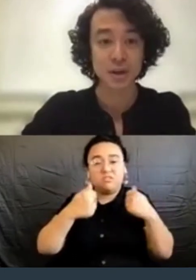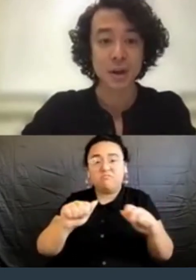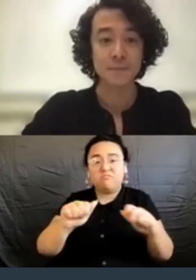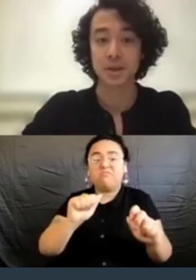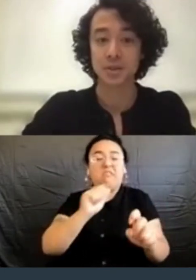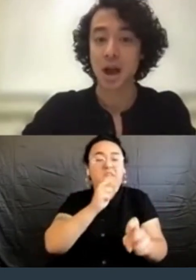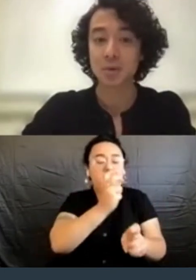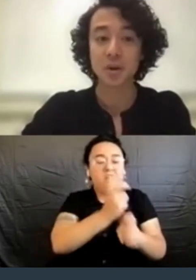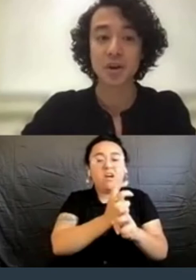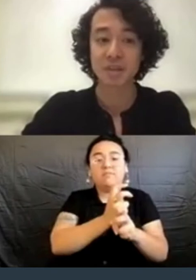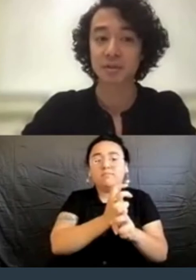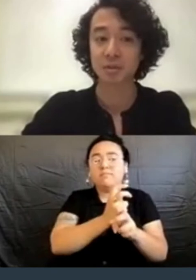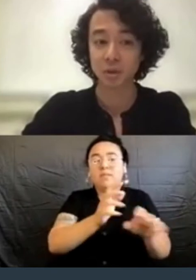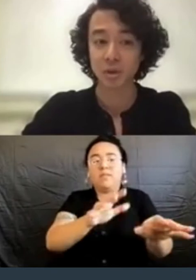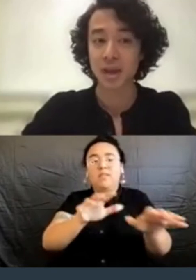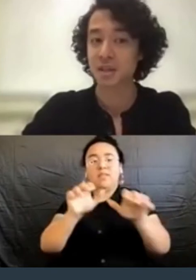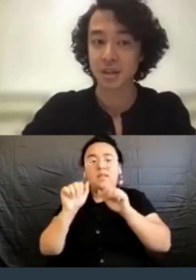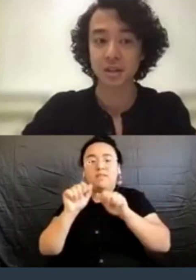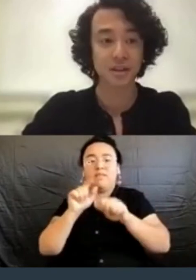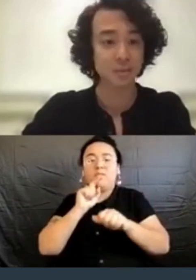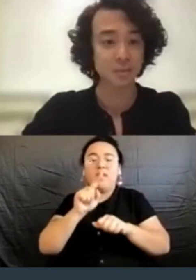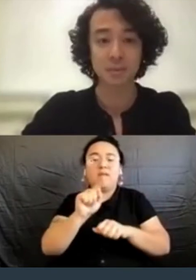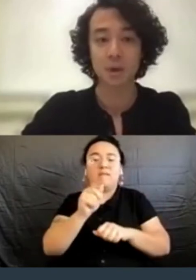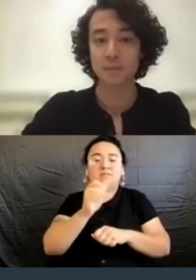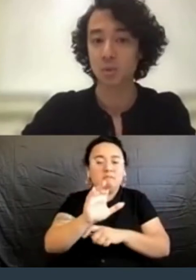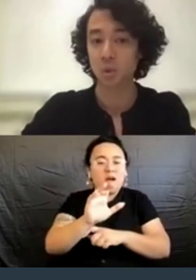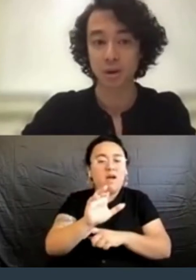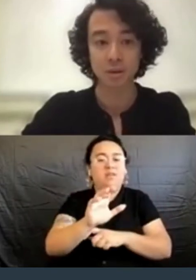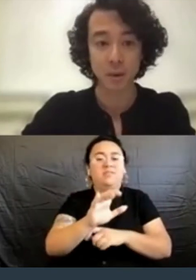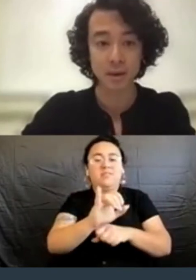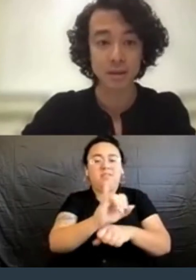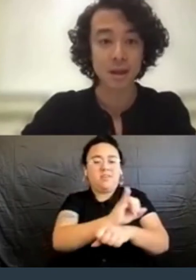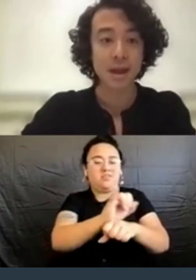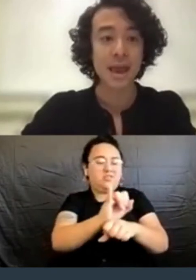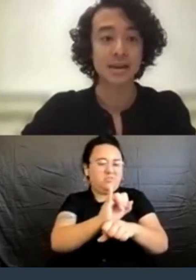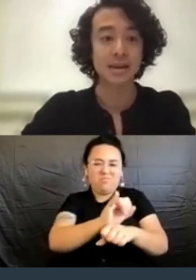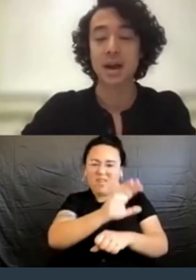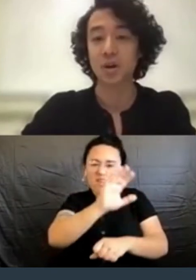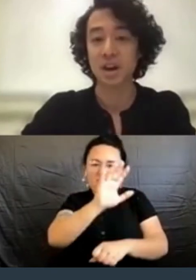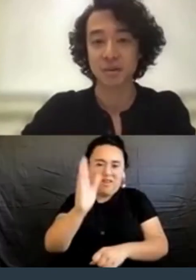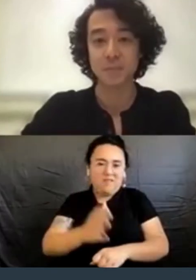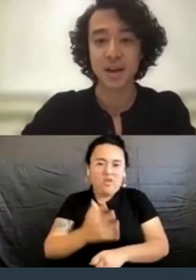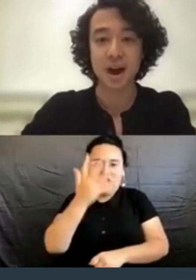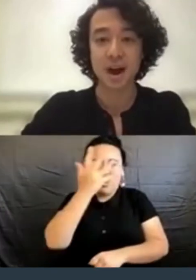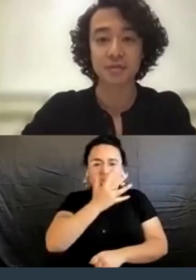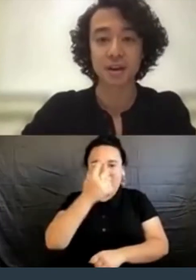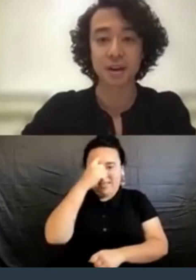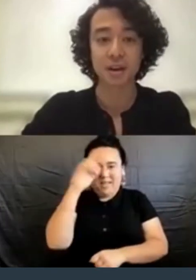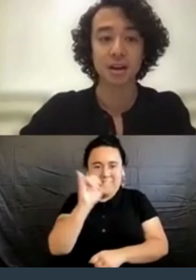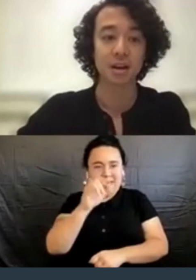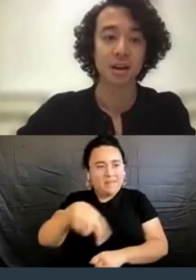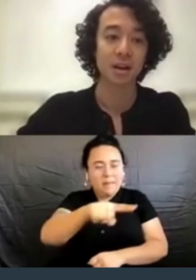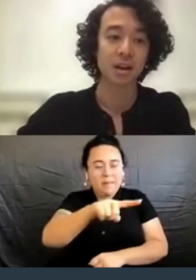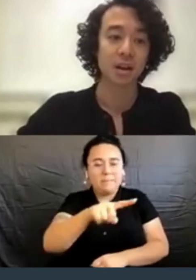industry because I would never look and think like the people I'd be working with, and I would never be enough.